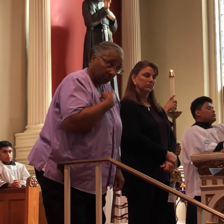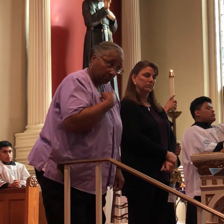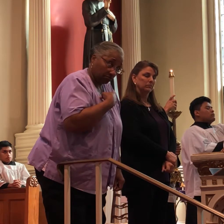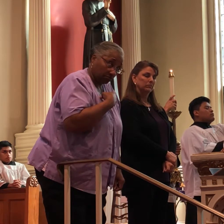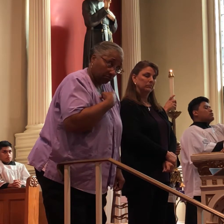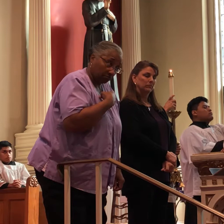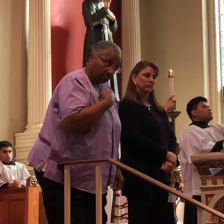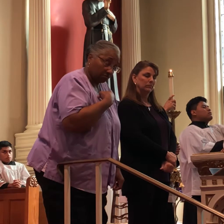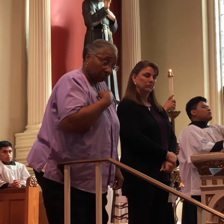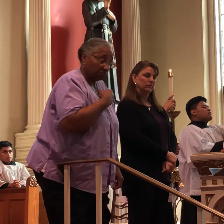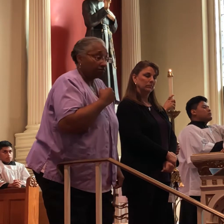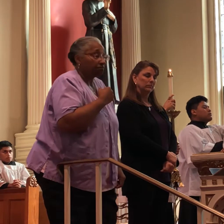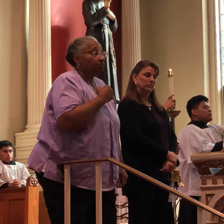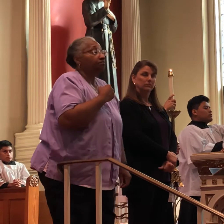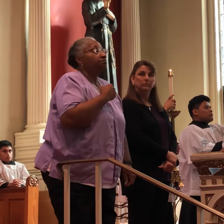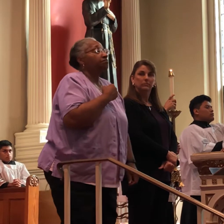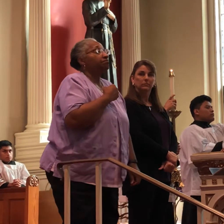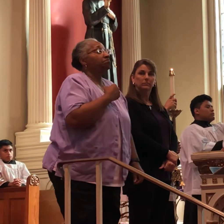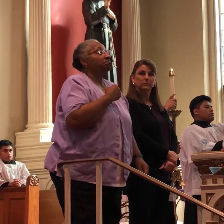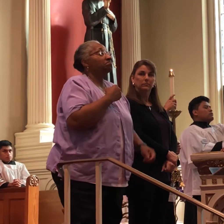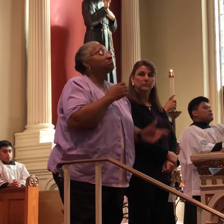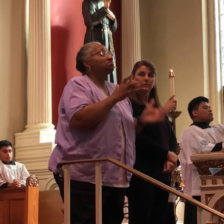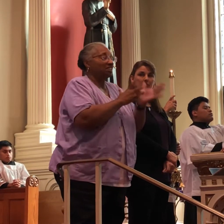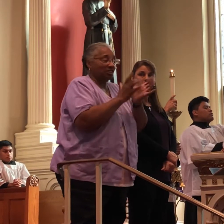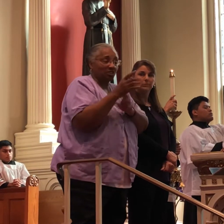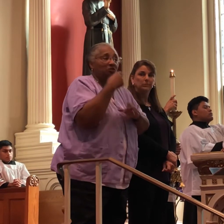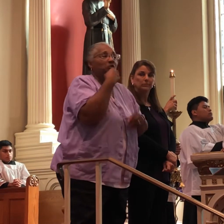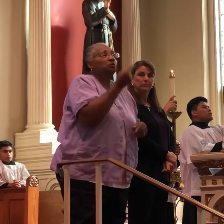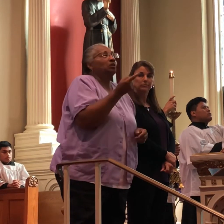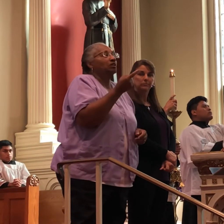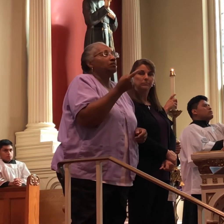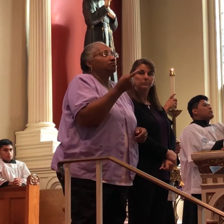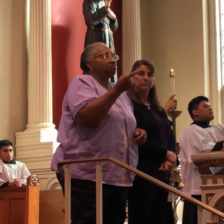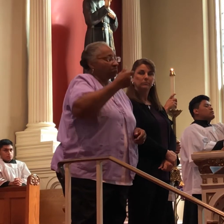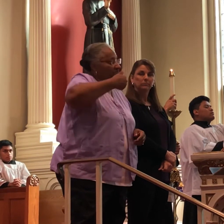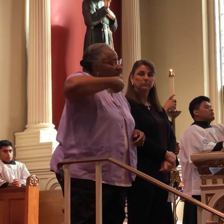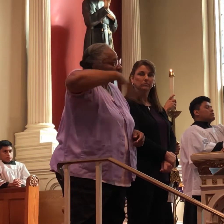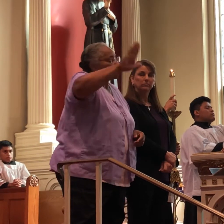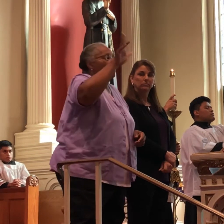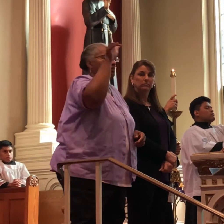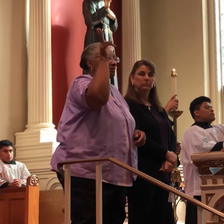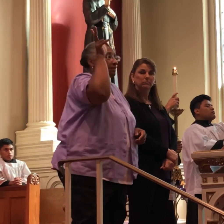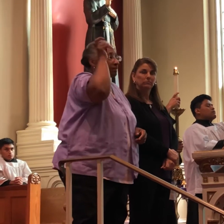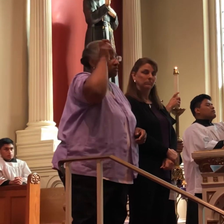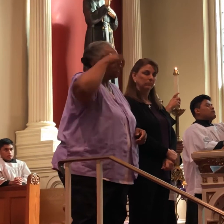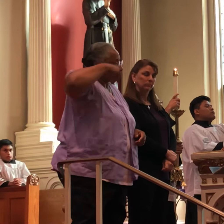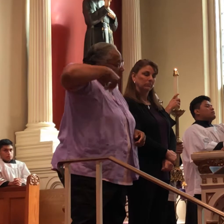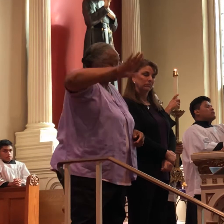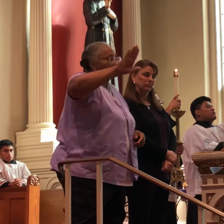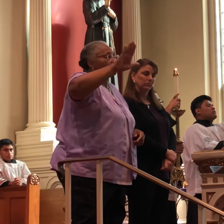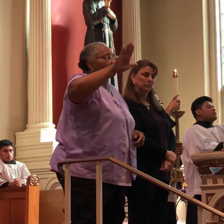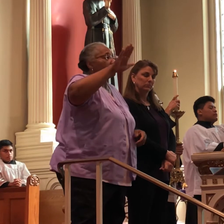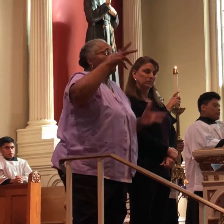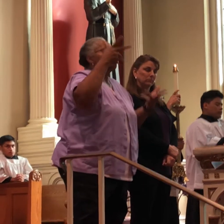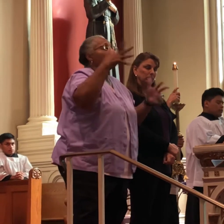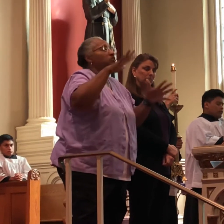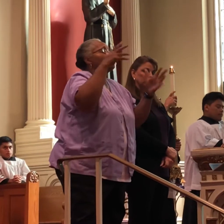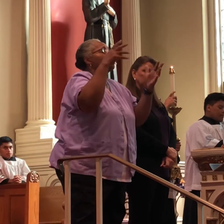At this, Jesus said to him, "Get away, Satan. It is